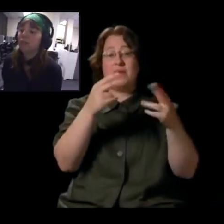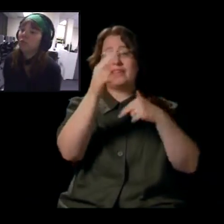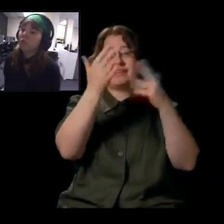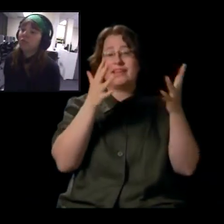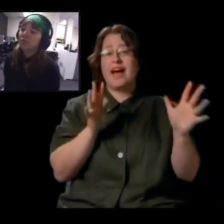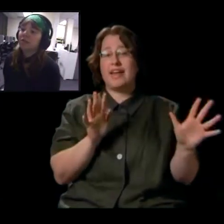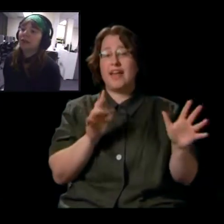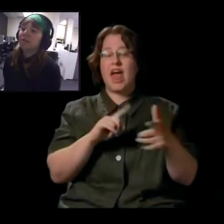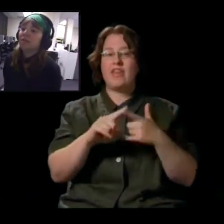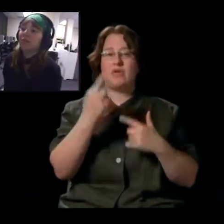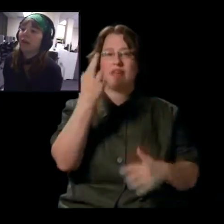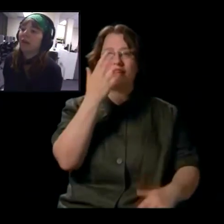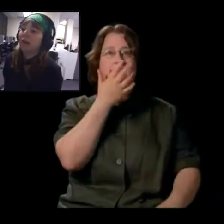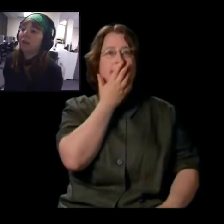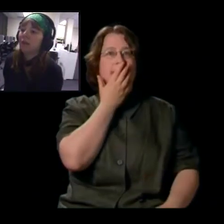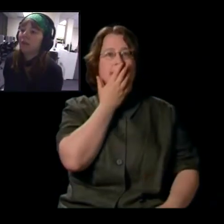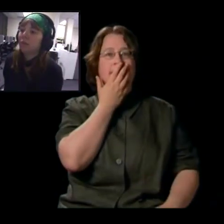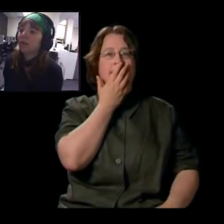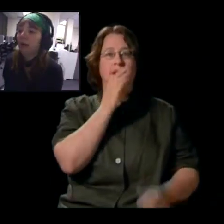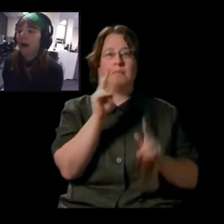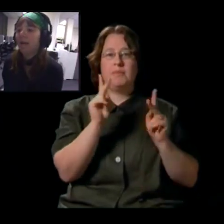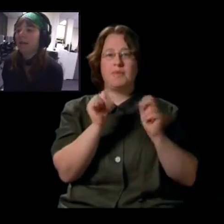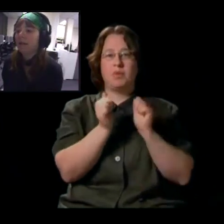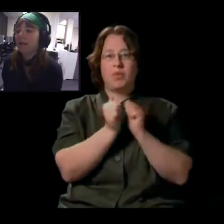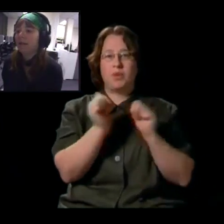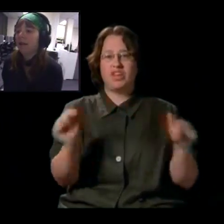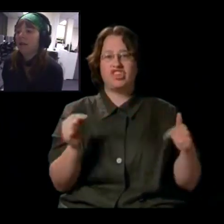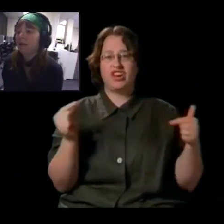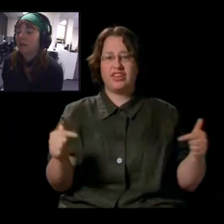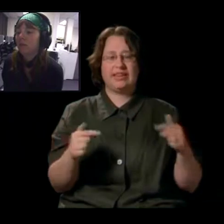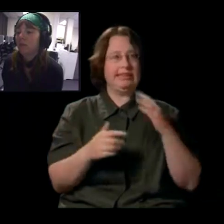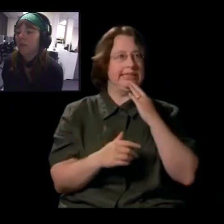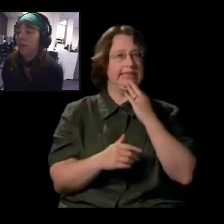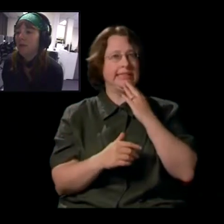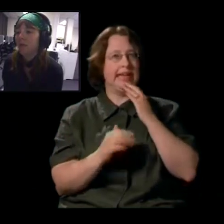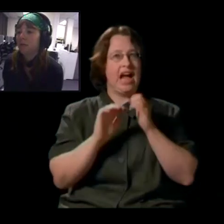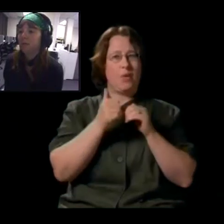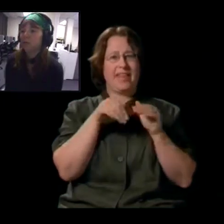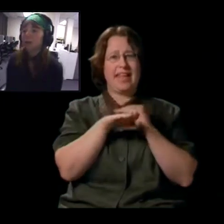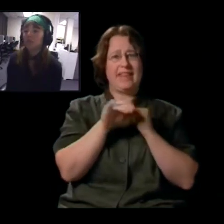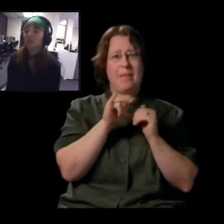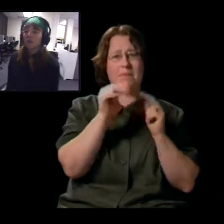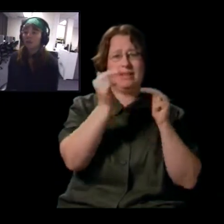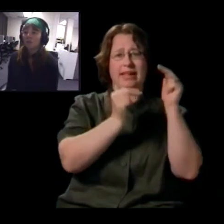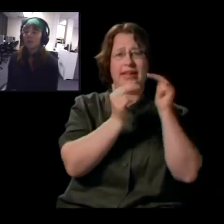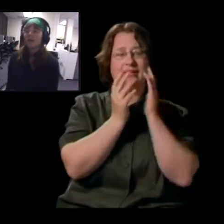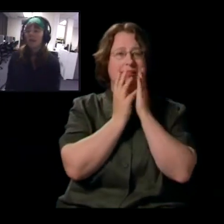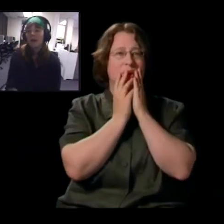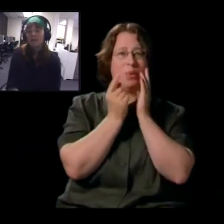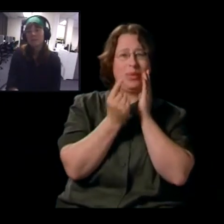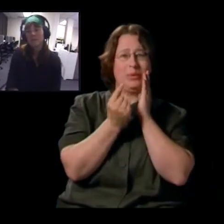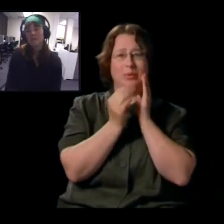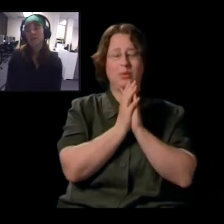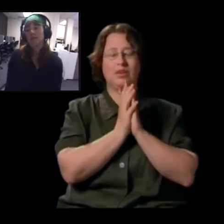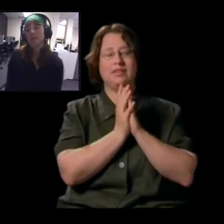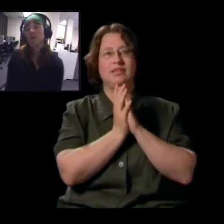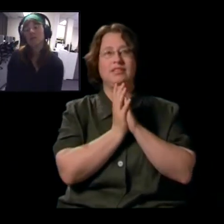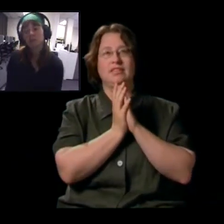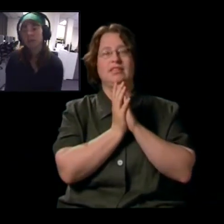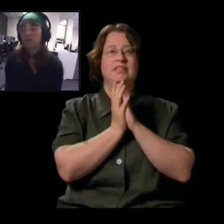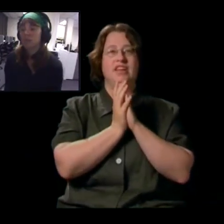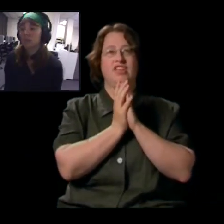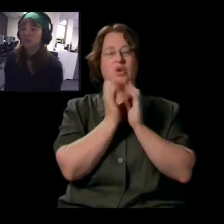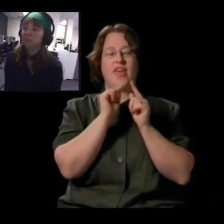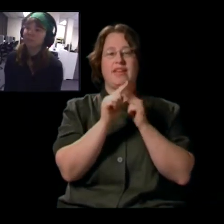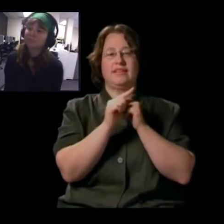everything, beautiful staircase in the front, and then they realize, well, people with wheelchairs, how are they going to access the building? What are they